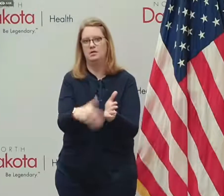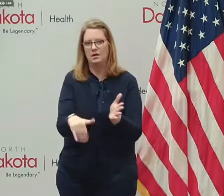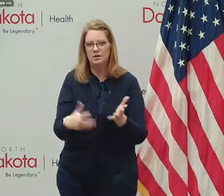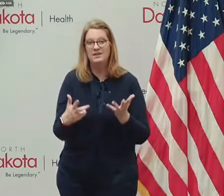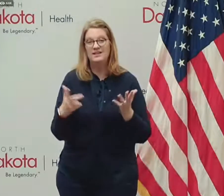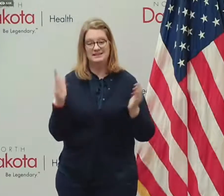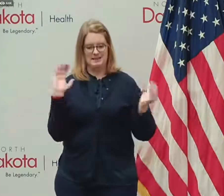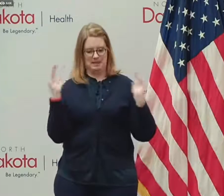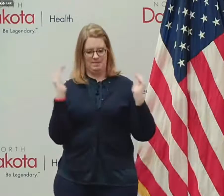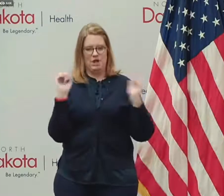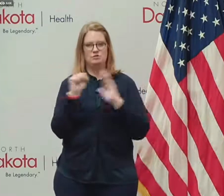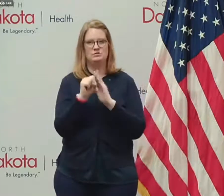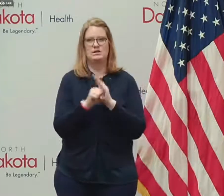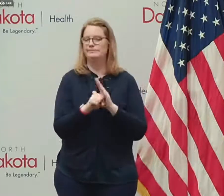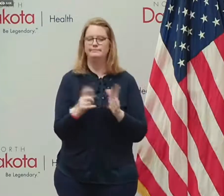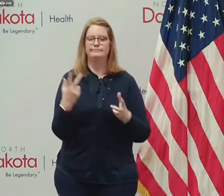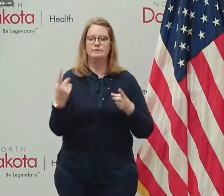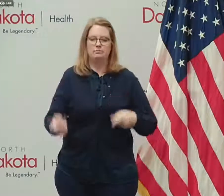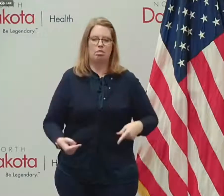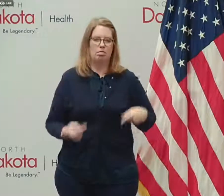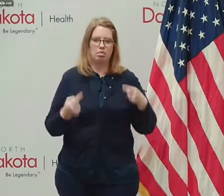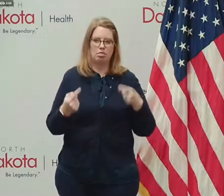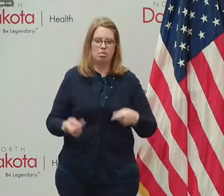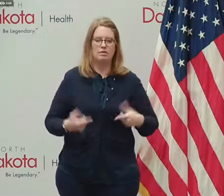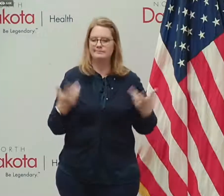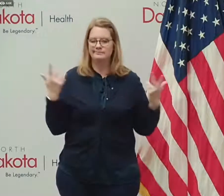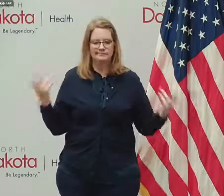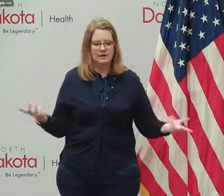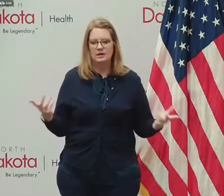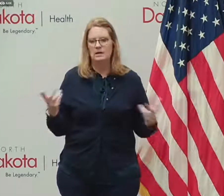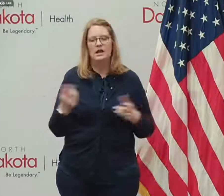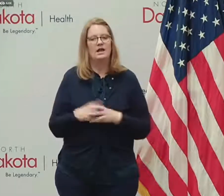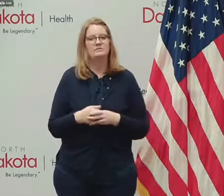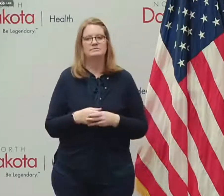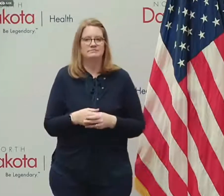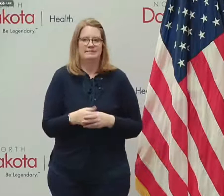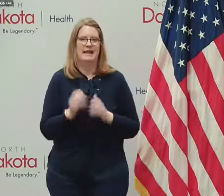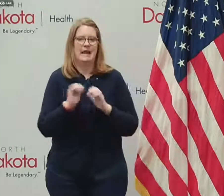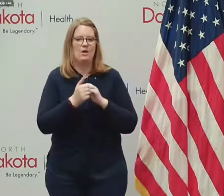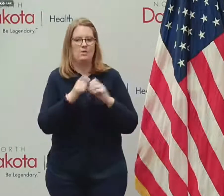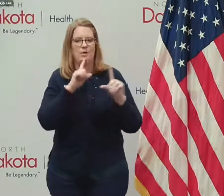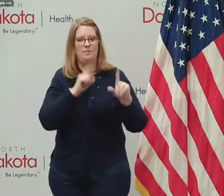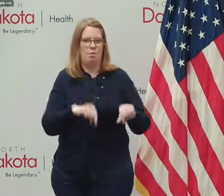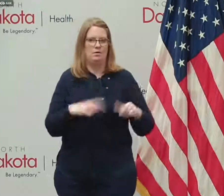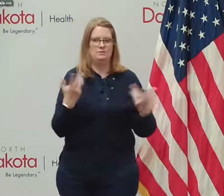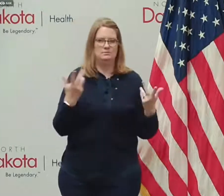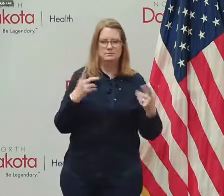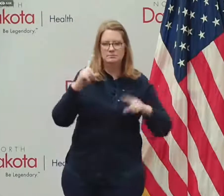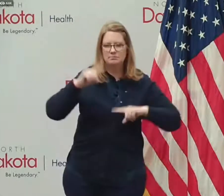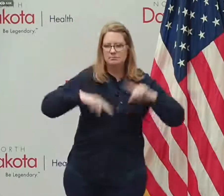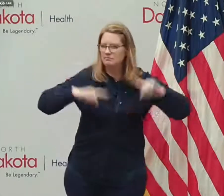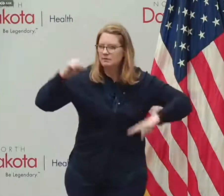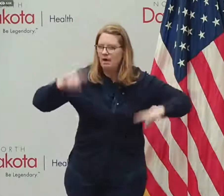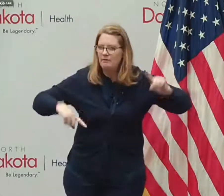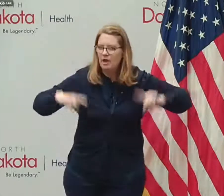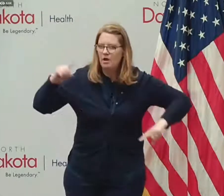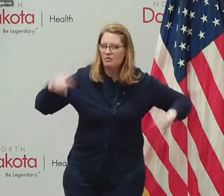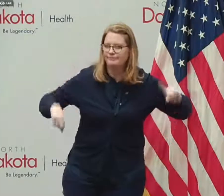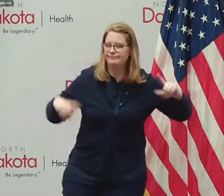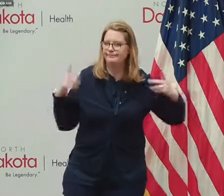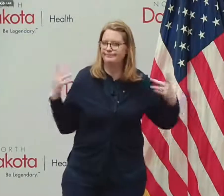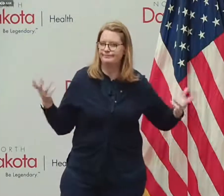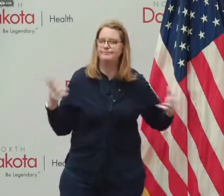based on differences that the states are using in their coroner's office and others for how they're reporting coronavirus either with or